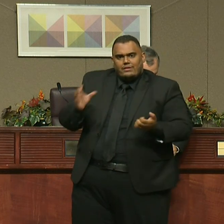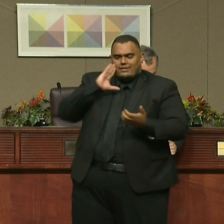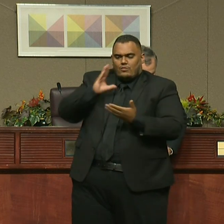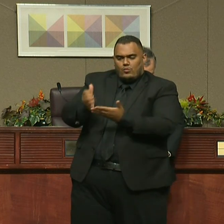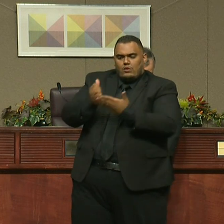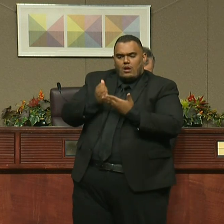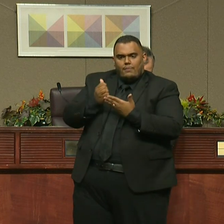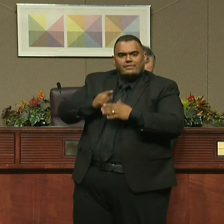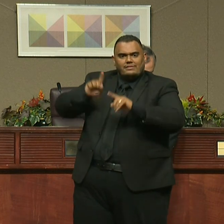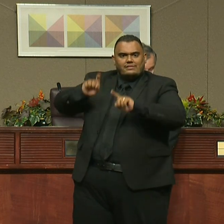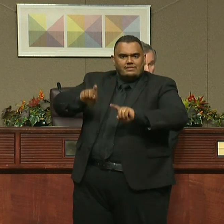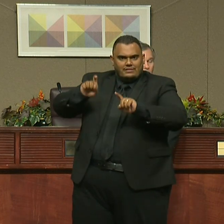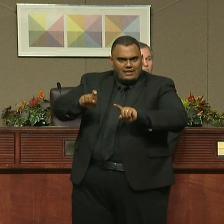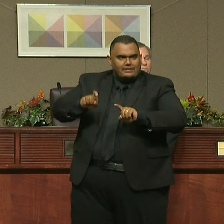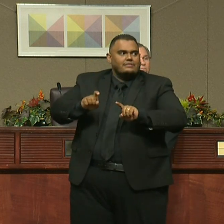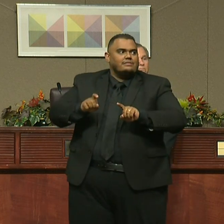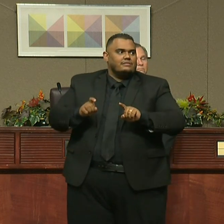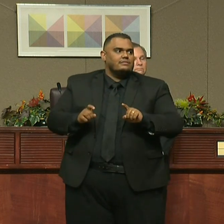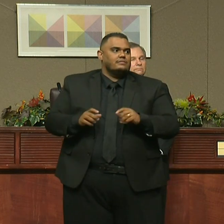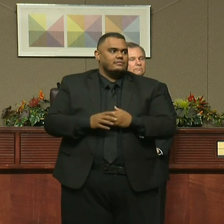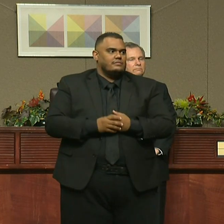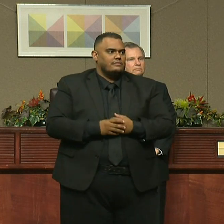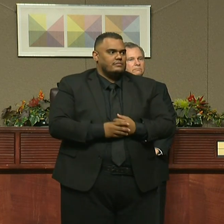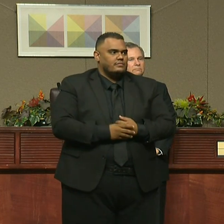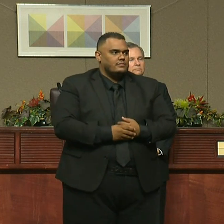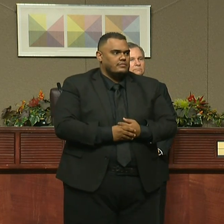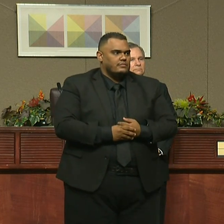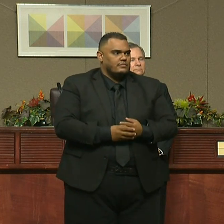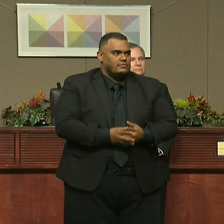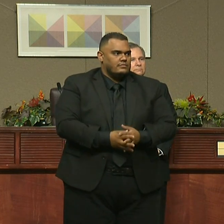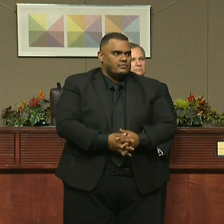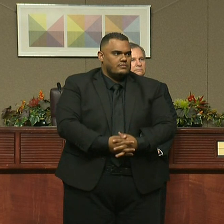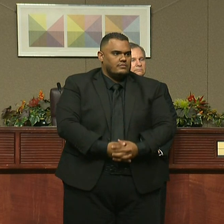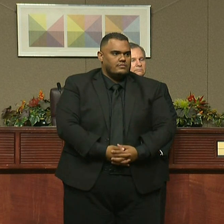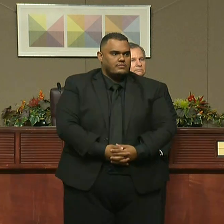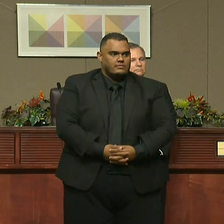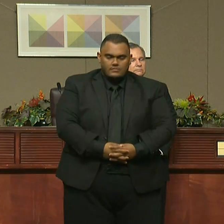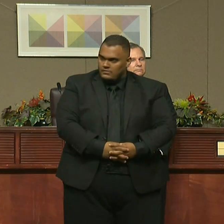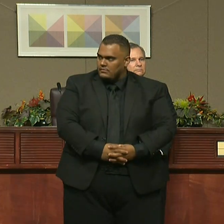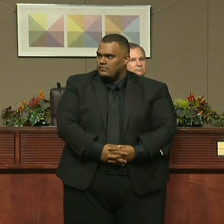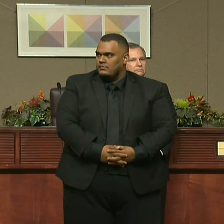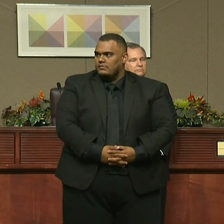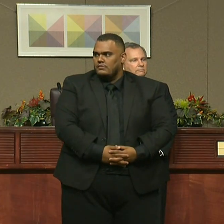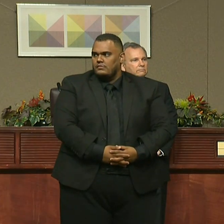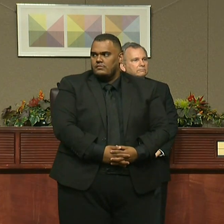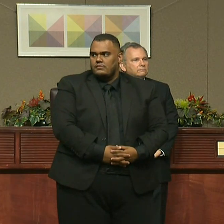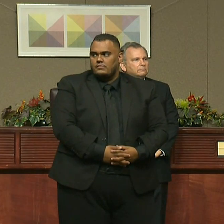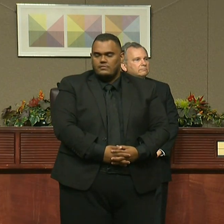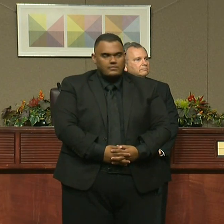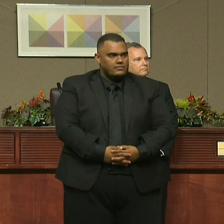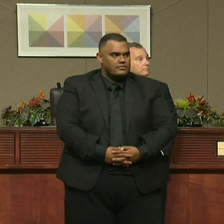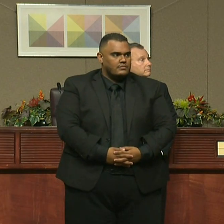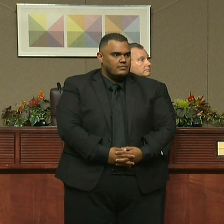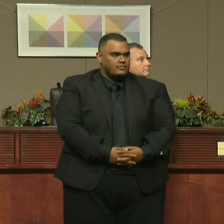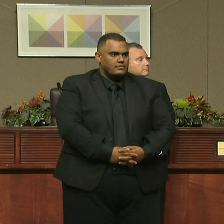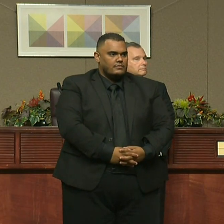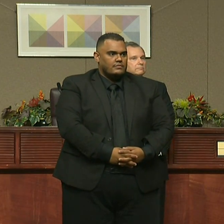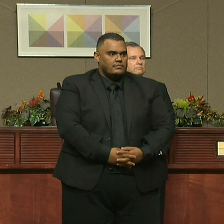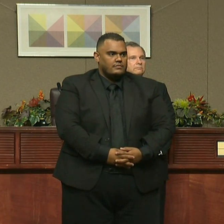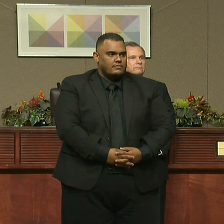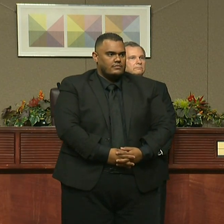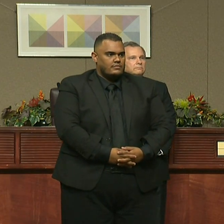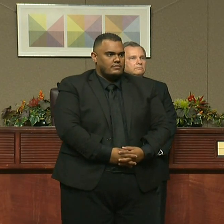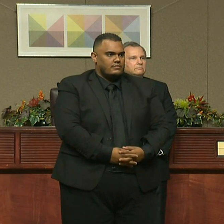rapidly. And this next question could be geared towards you or Mayor Demings. This is from Jesse Canales with News 13. The